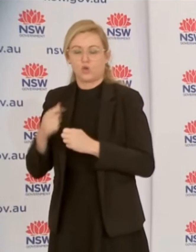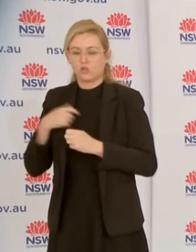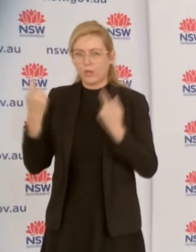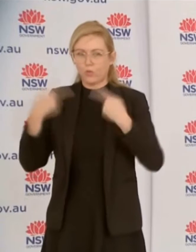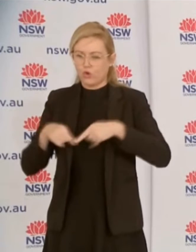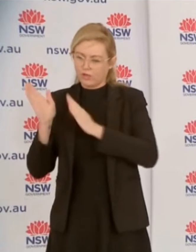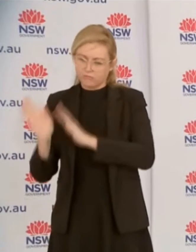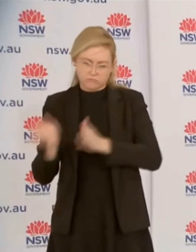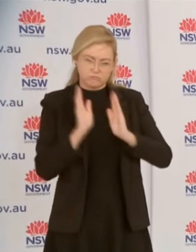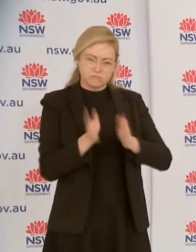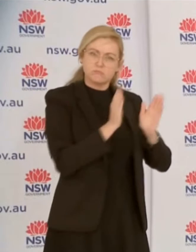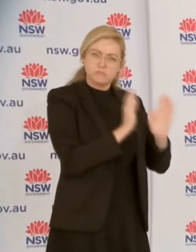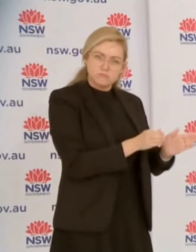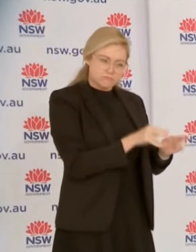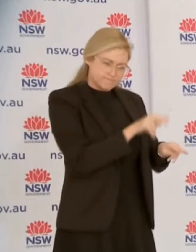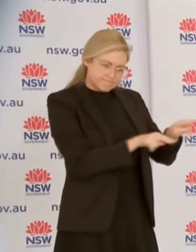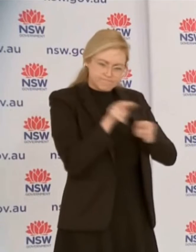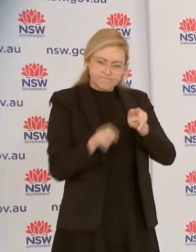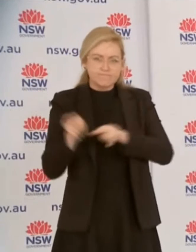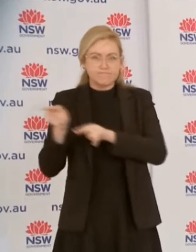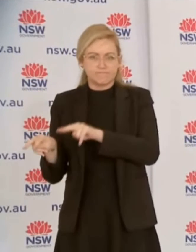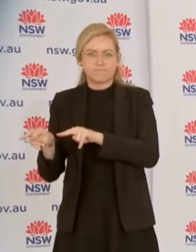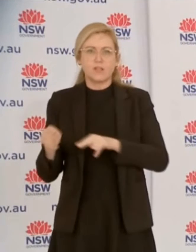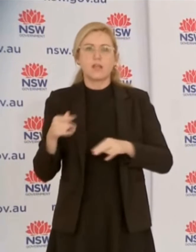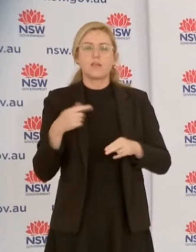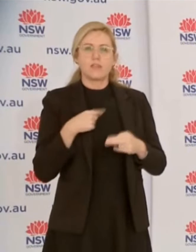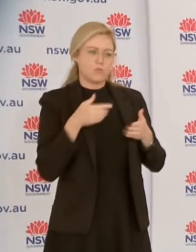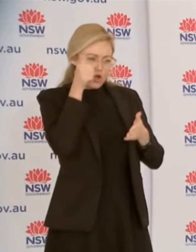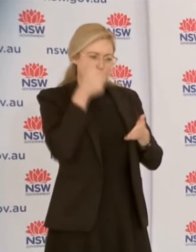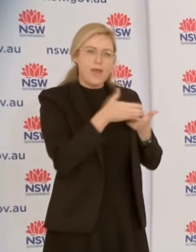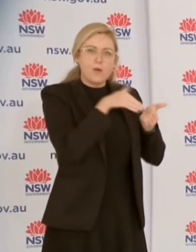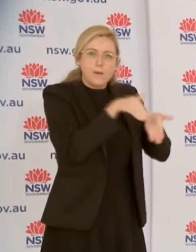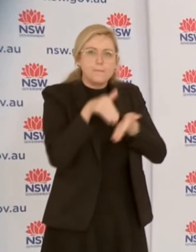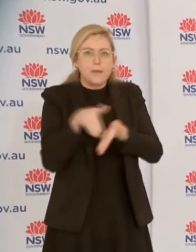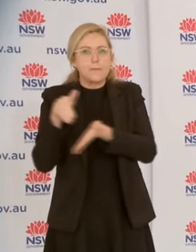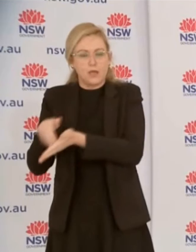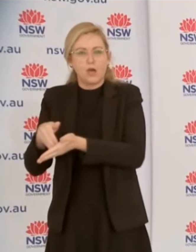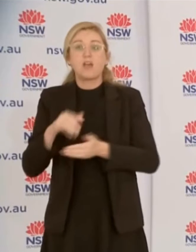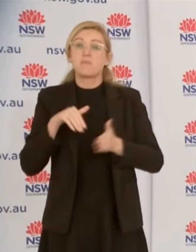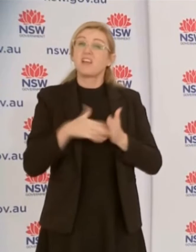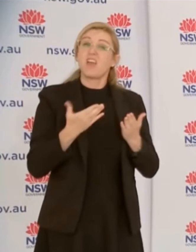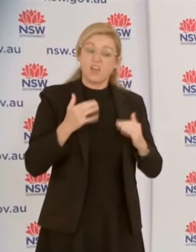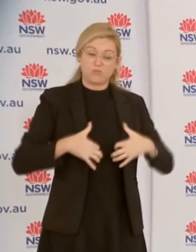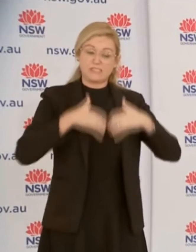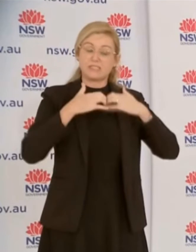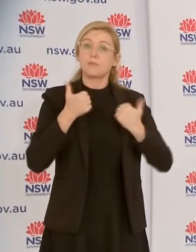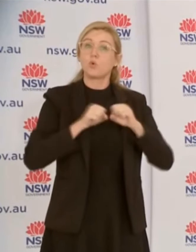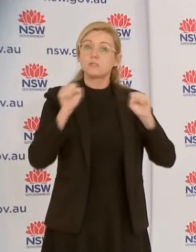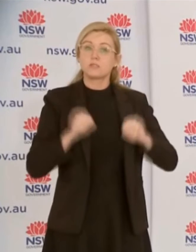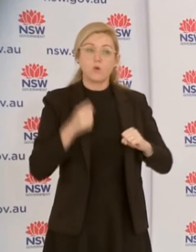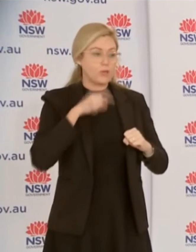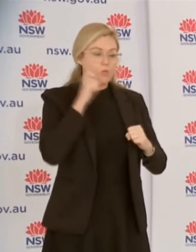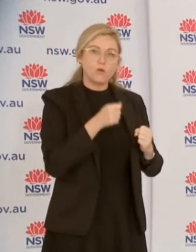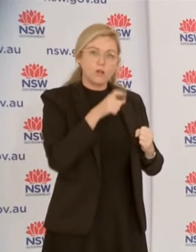those decisions, but we have well-developed systems now for making sure that we've got that contact